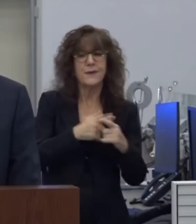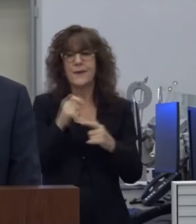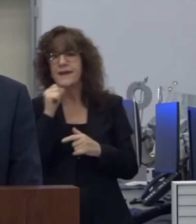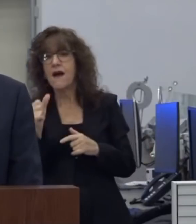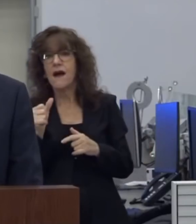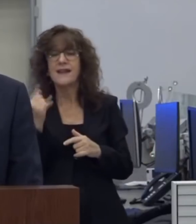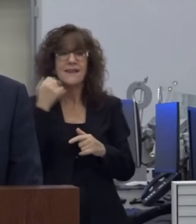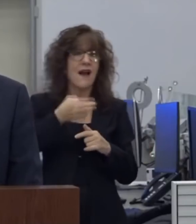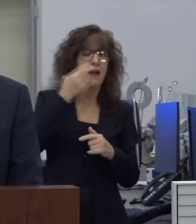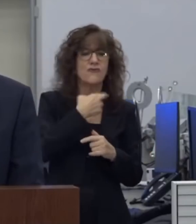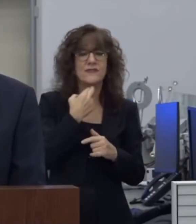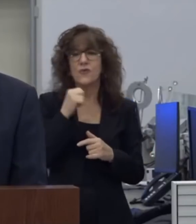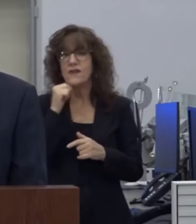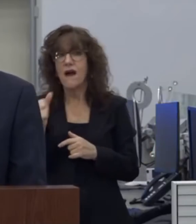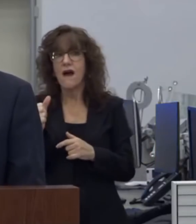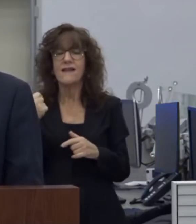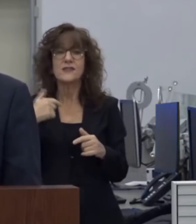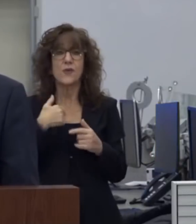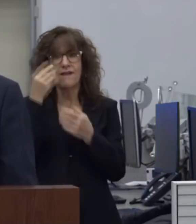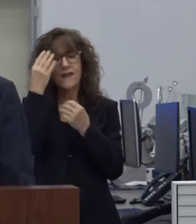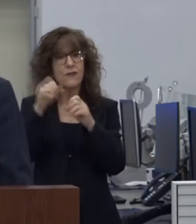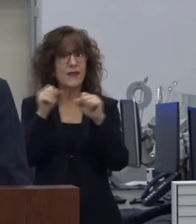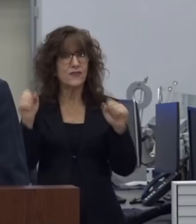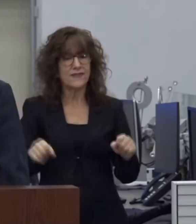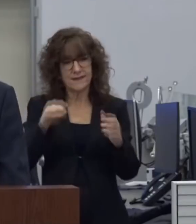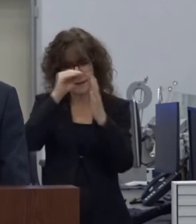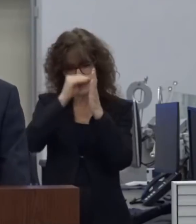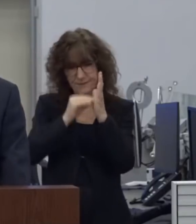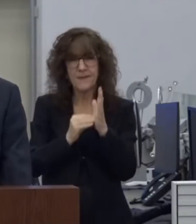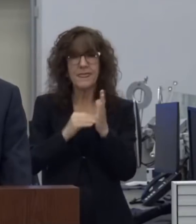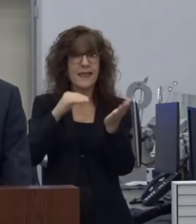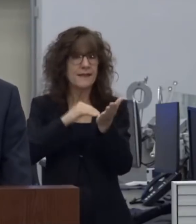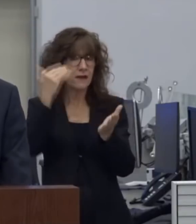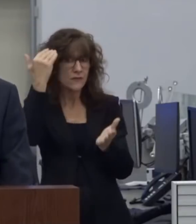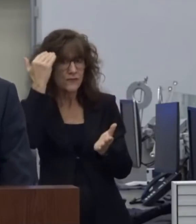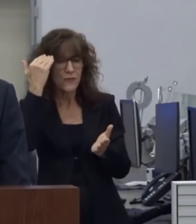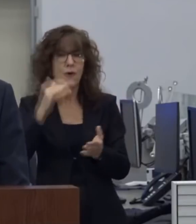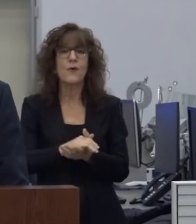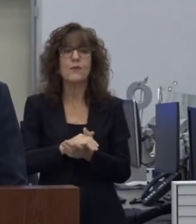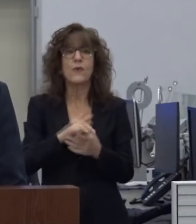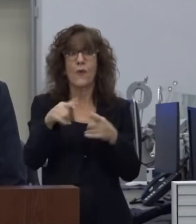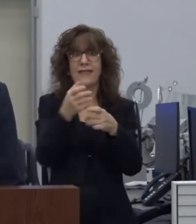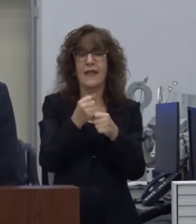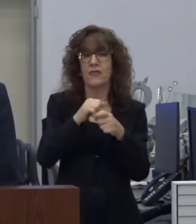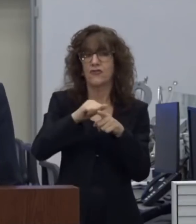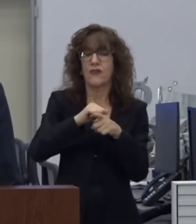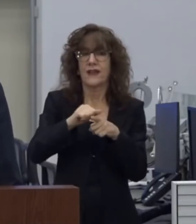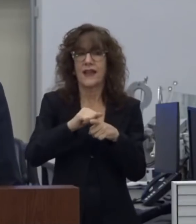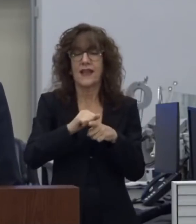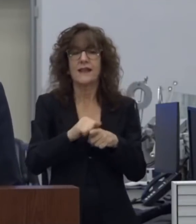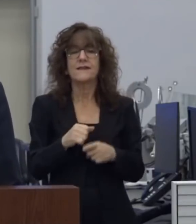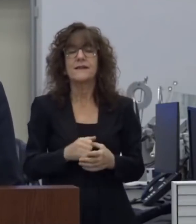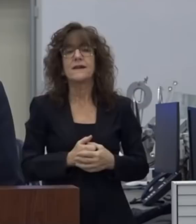and whether you were high risk. So we have an information system that's tracking that. The doctors know that when they get trained. That's what has to happen.